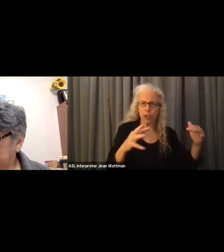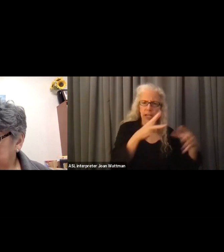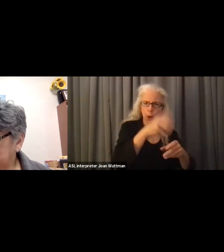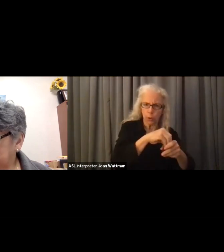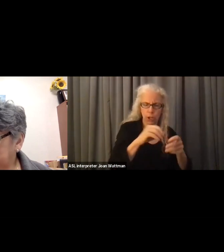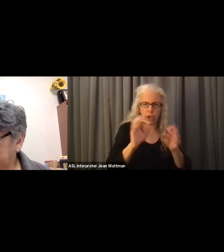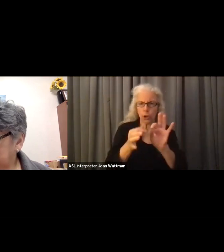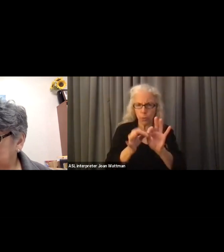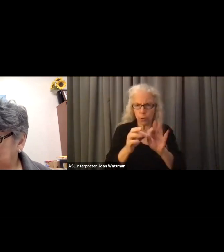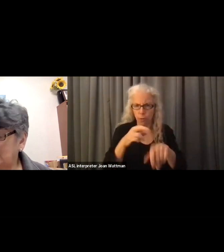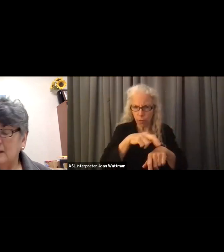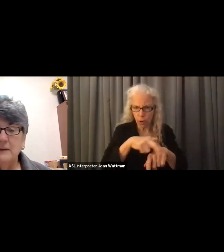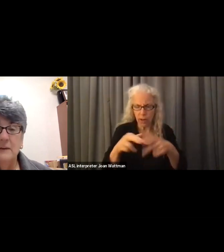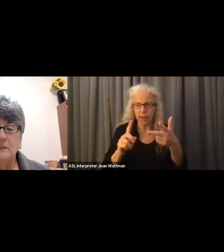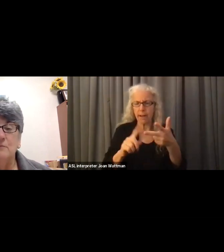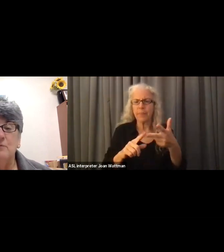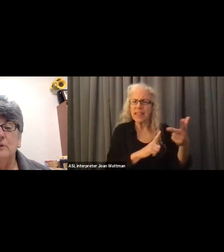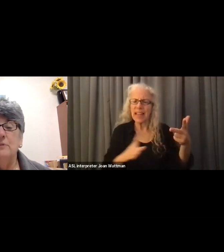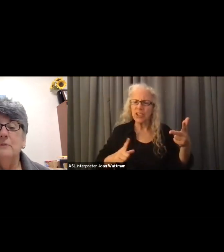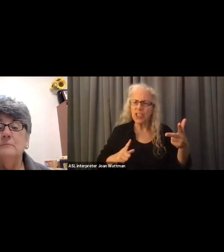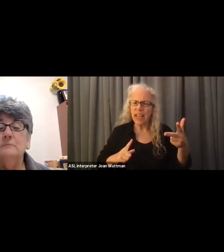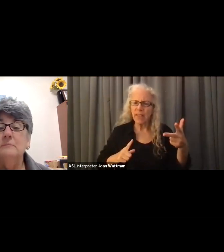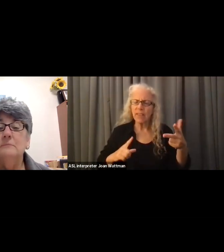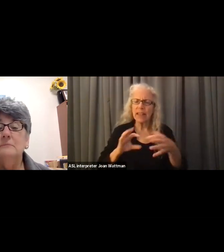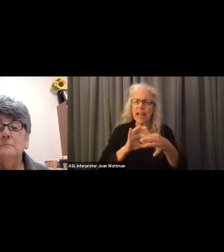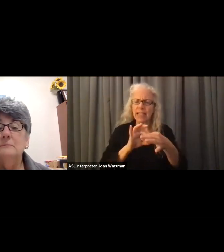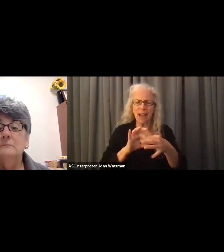referral, legislative liaisoning, and I didn't get the 4th.